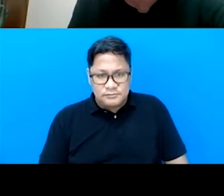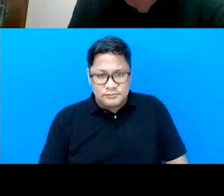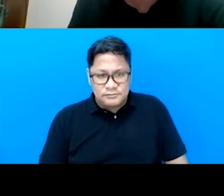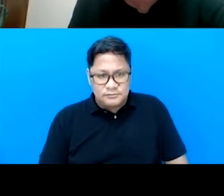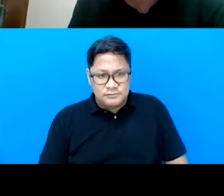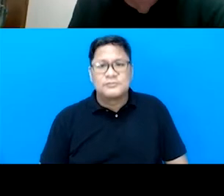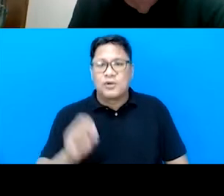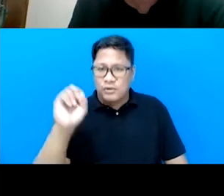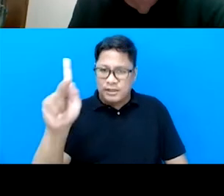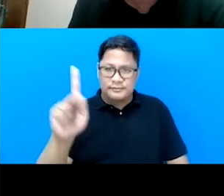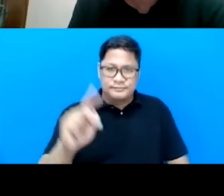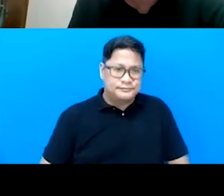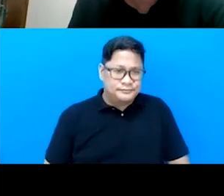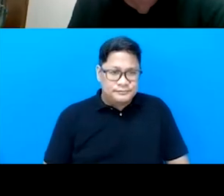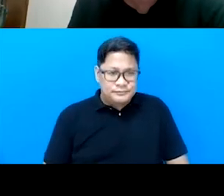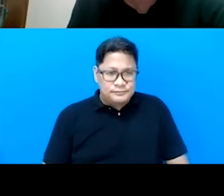okay.